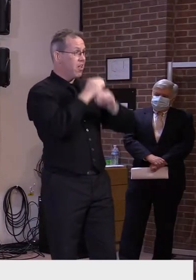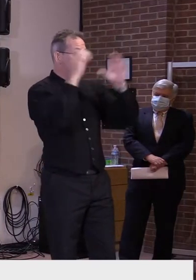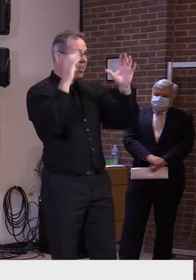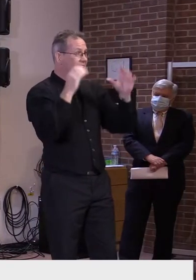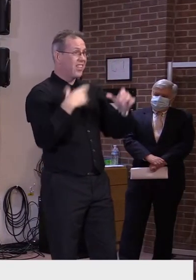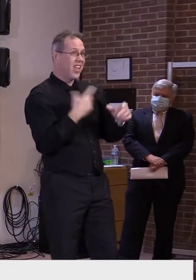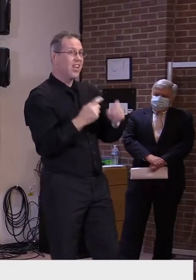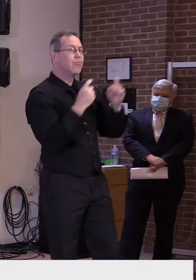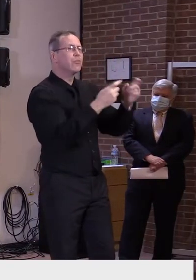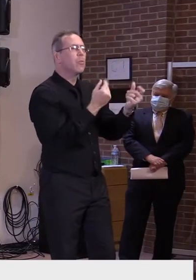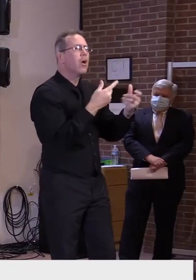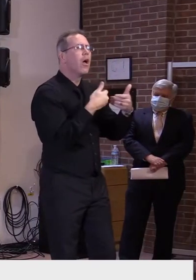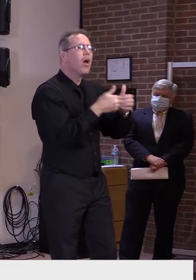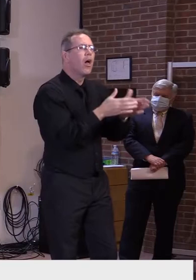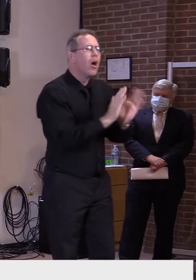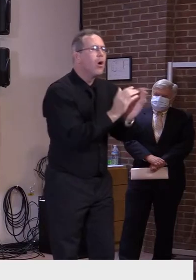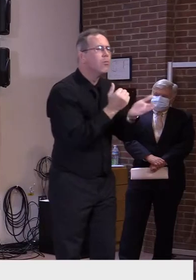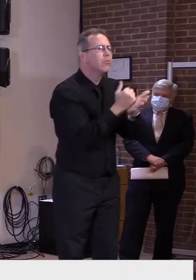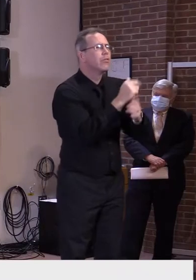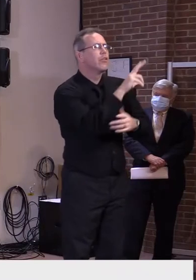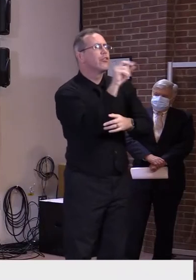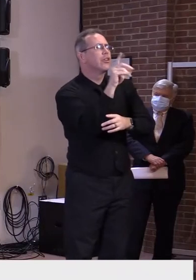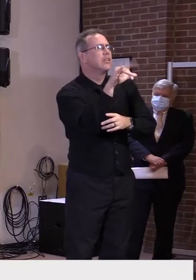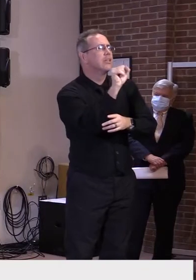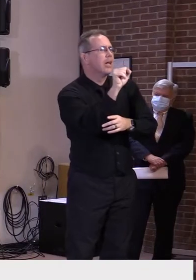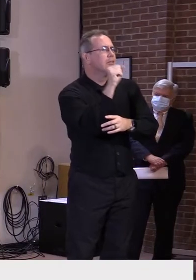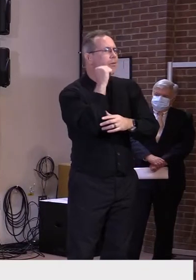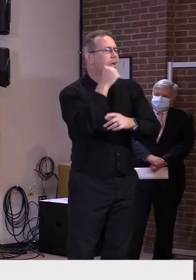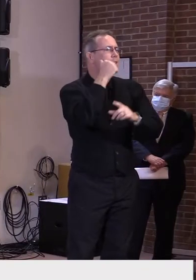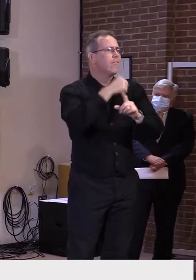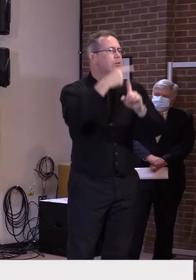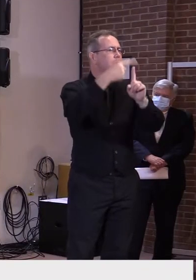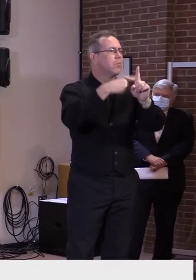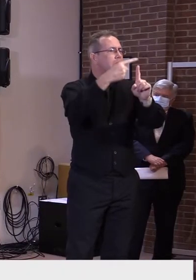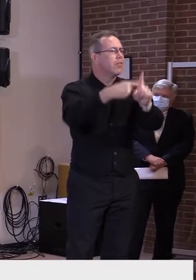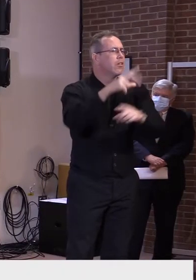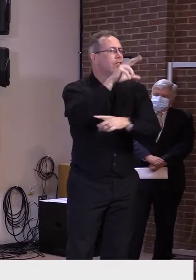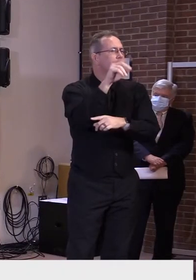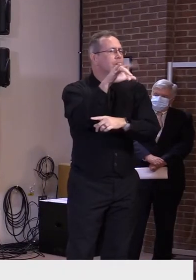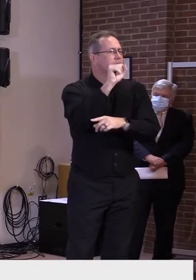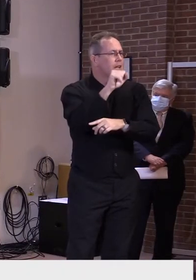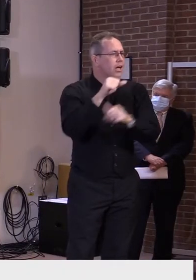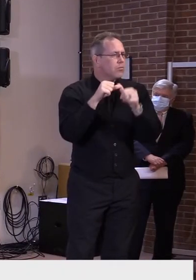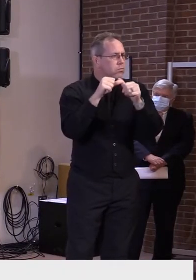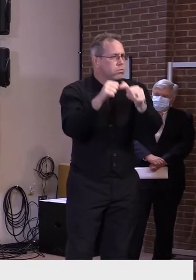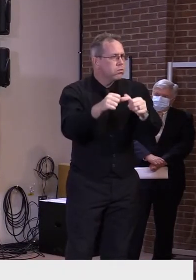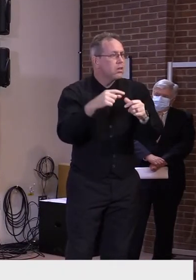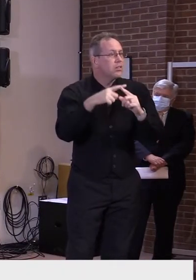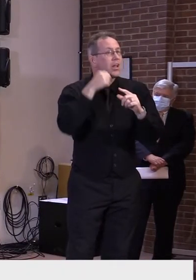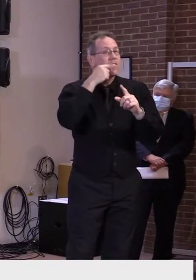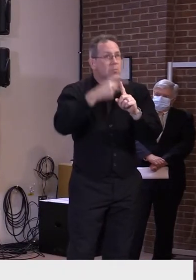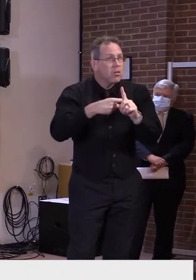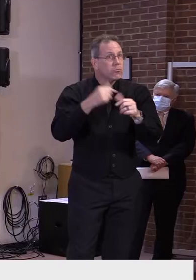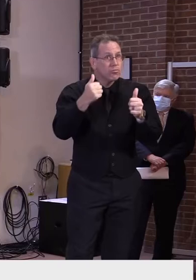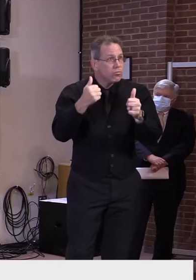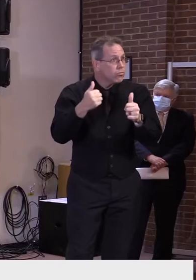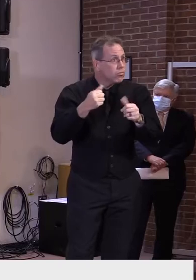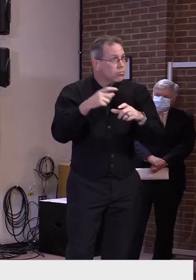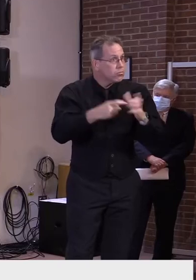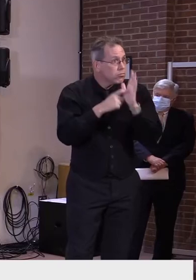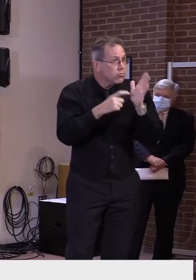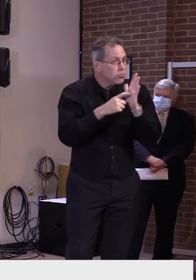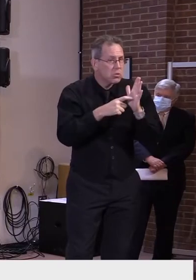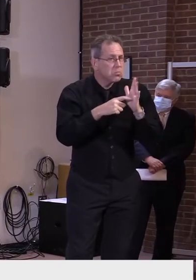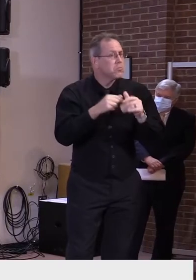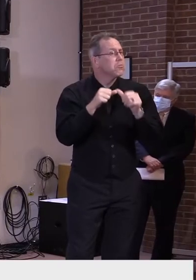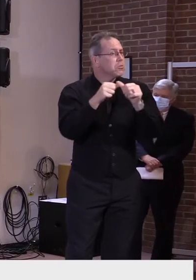to revote on it every 30 days, just like we did with the state of emergency. This was something the Vermont League of